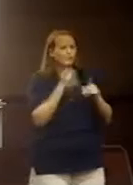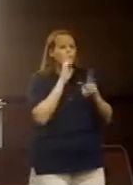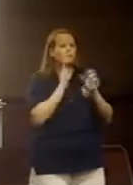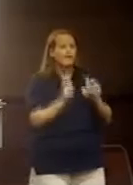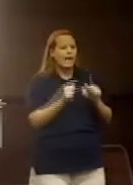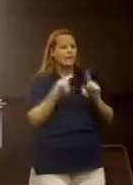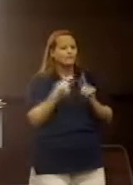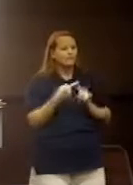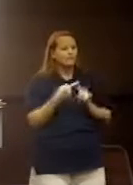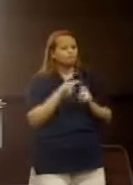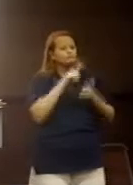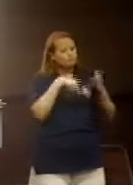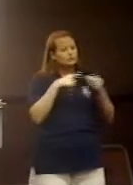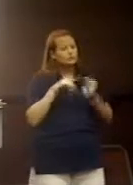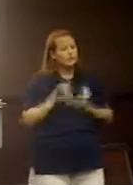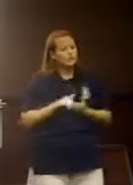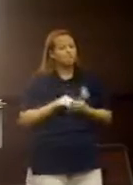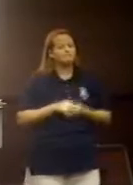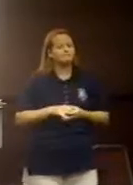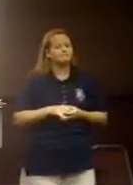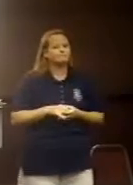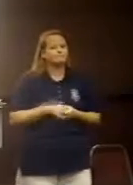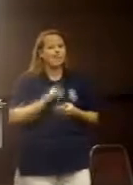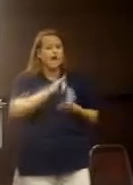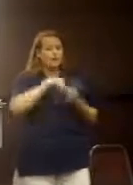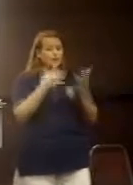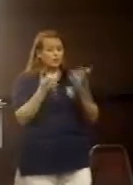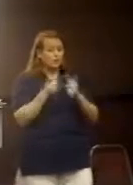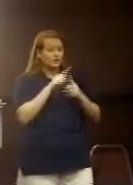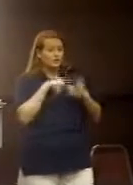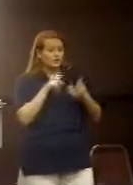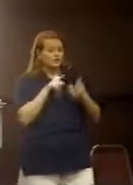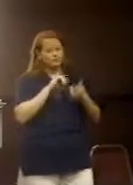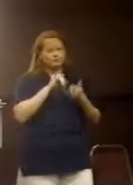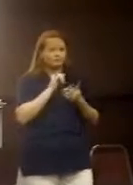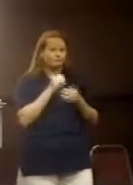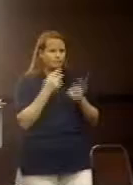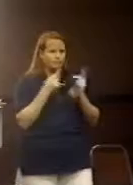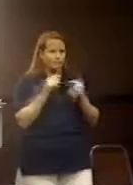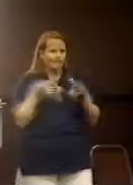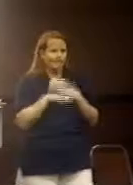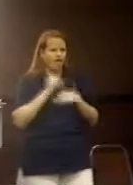able to read about this. And I just want to read you, this will probably